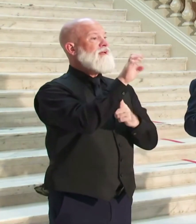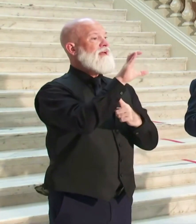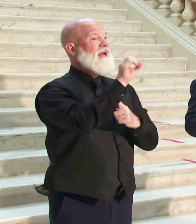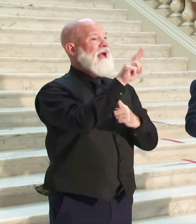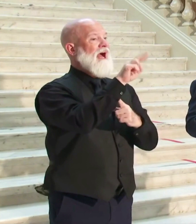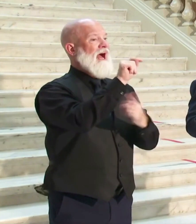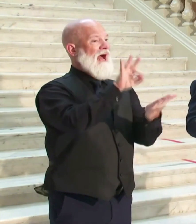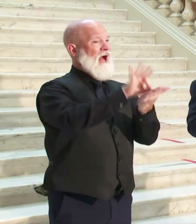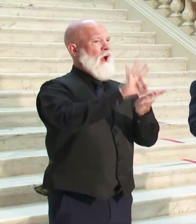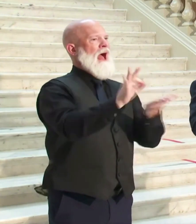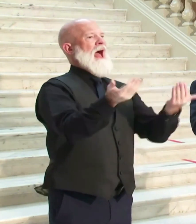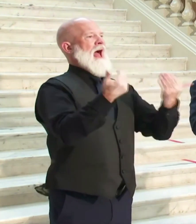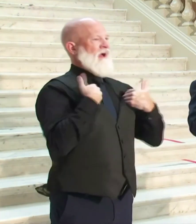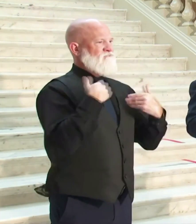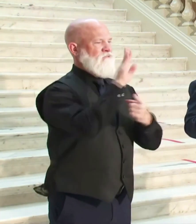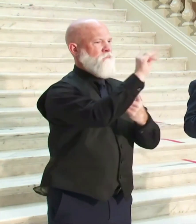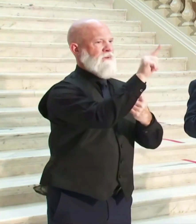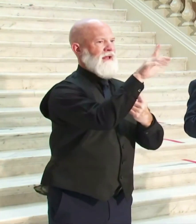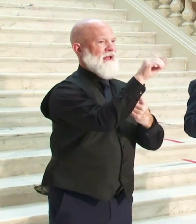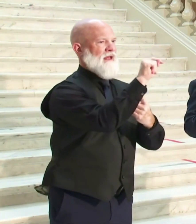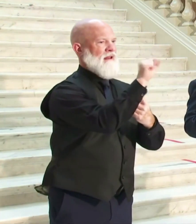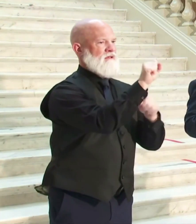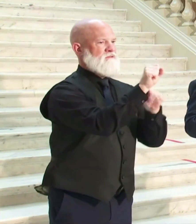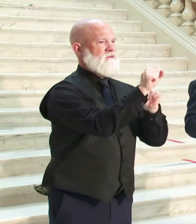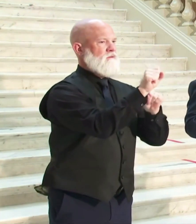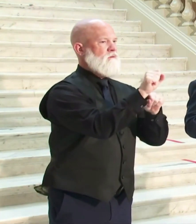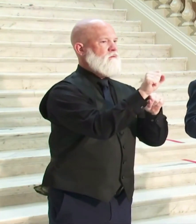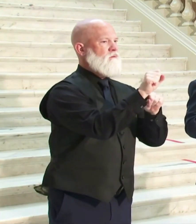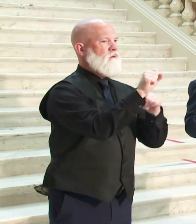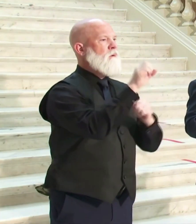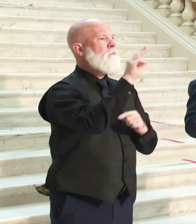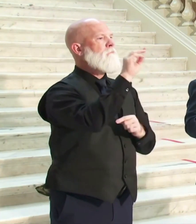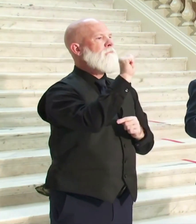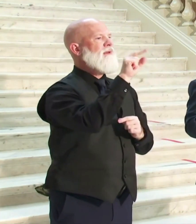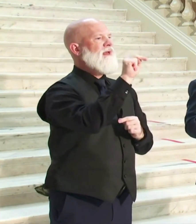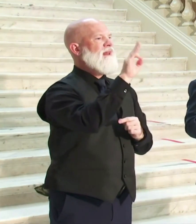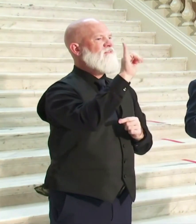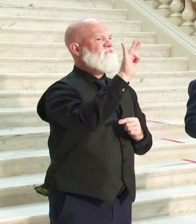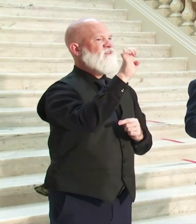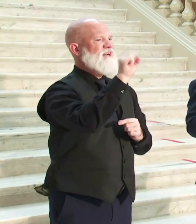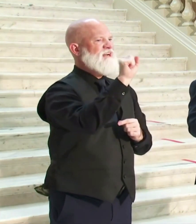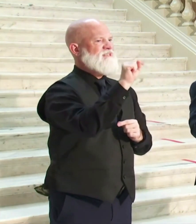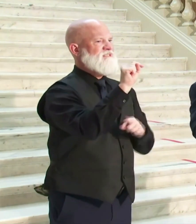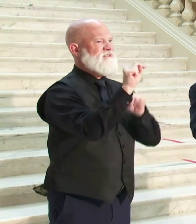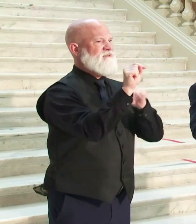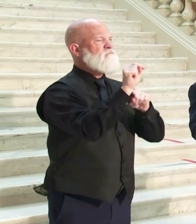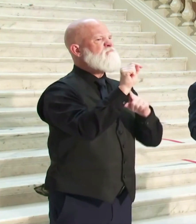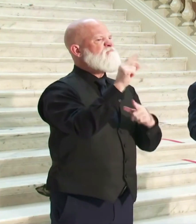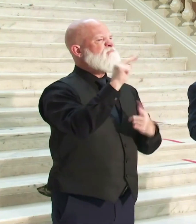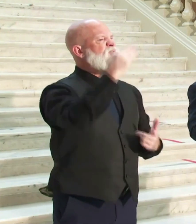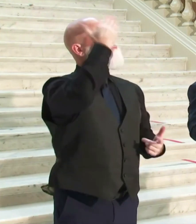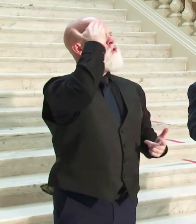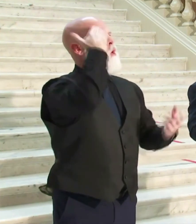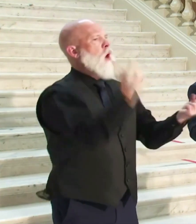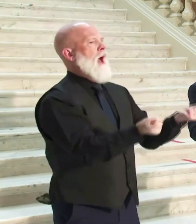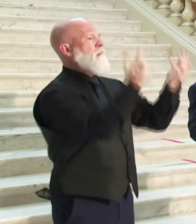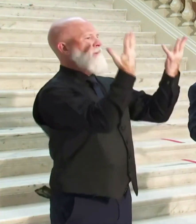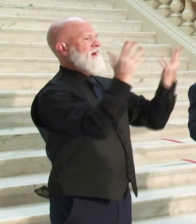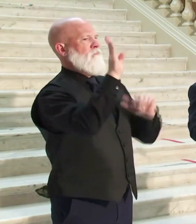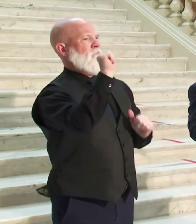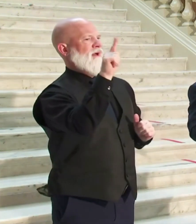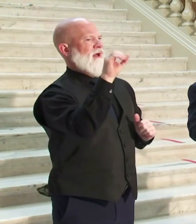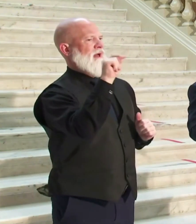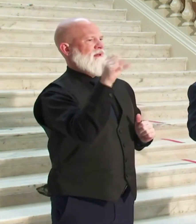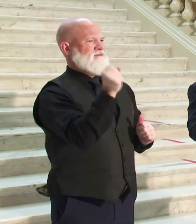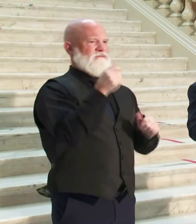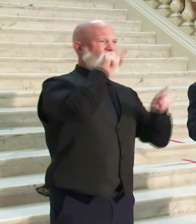ballot manifests. So they know how many ballots they have to do. Wait a second, am I doing RLA or recount? I just realized this.